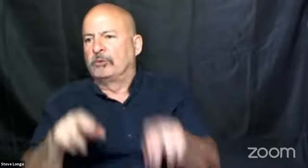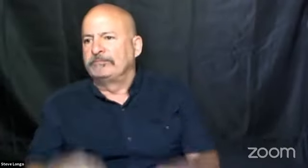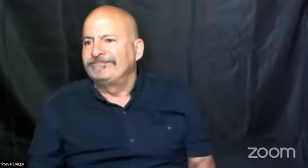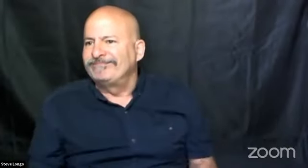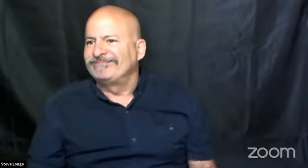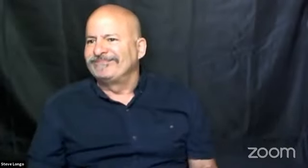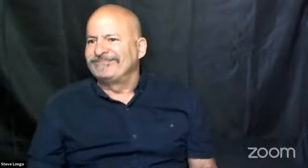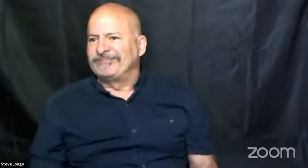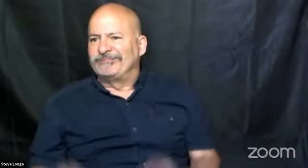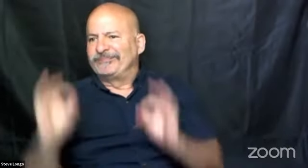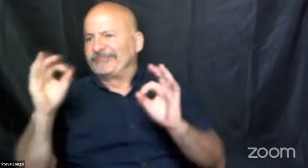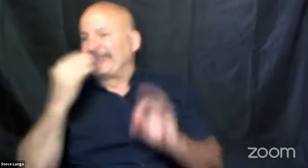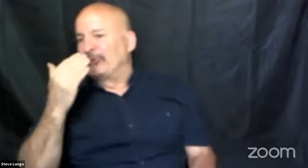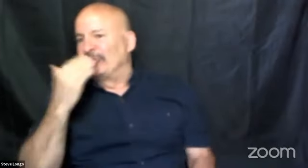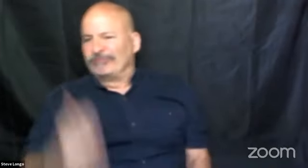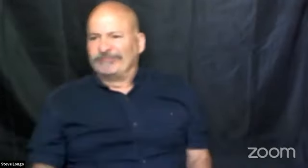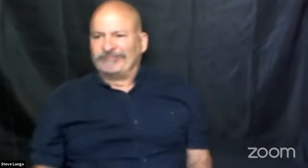And I think that's all for my report. Thank you.